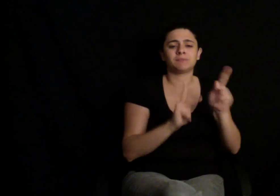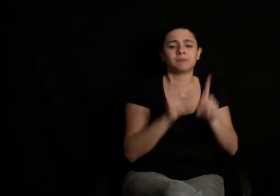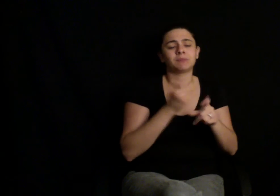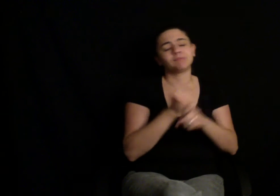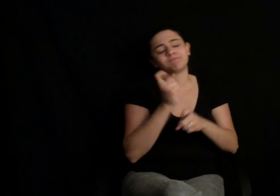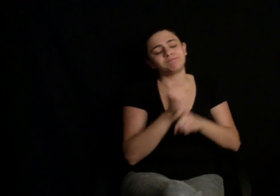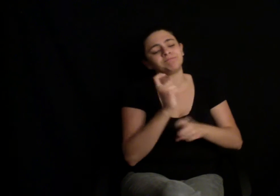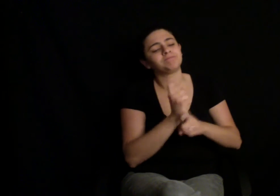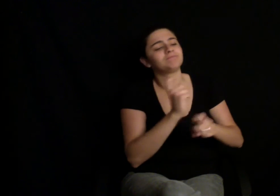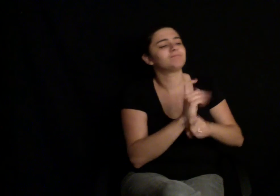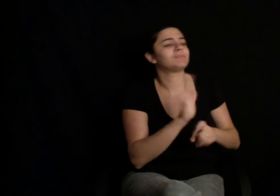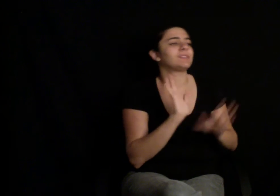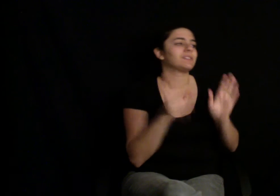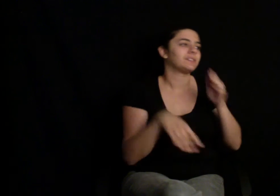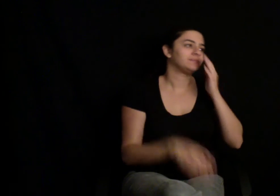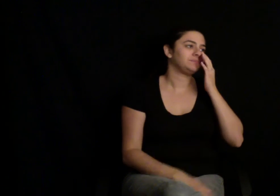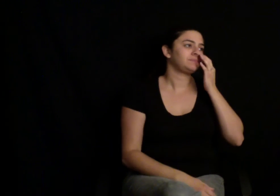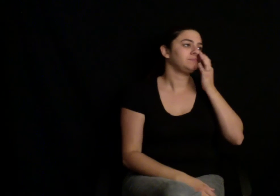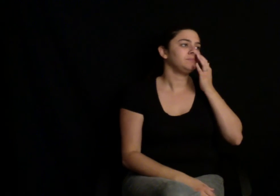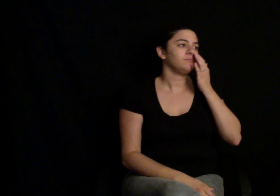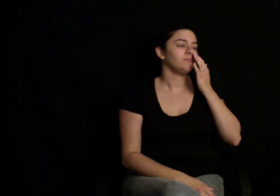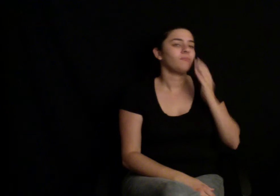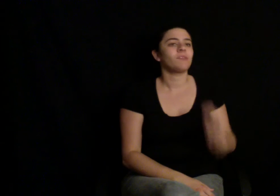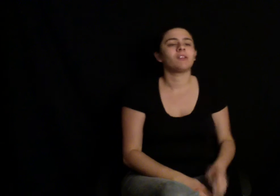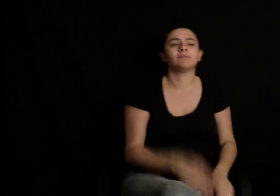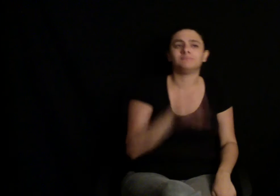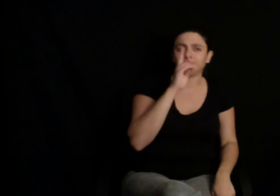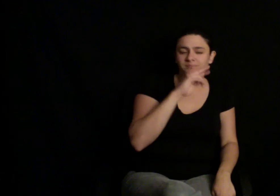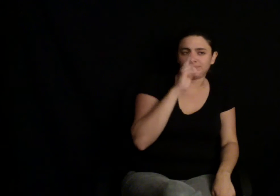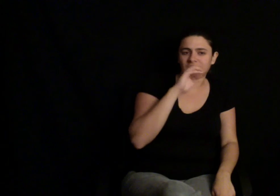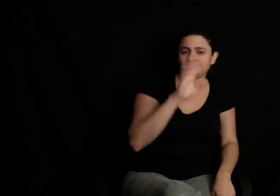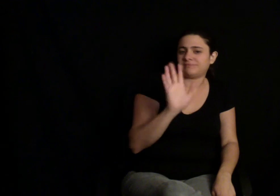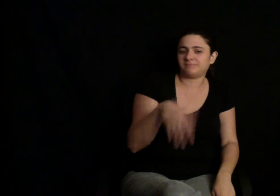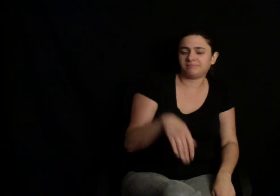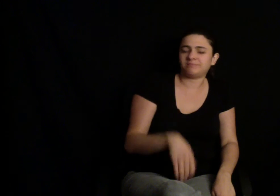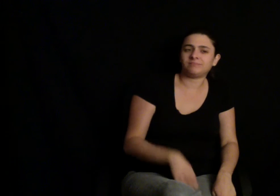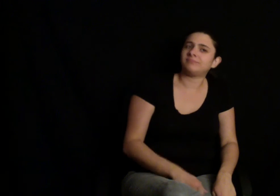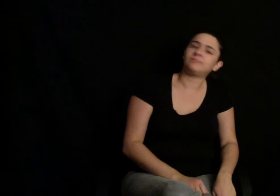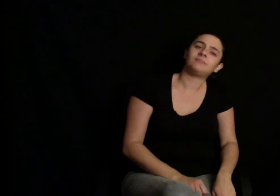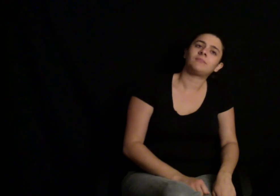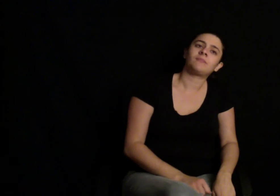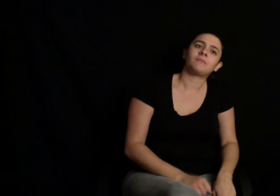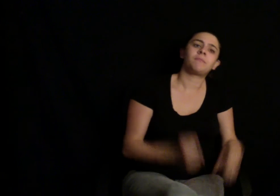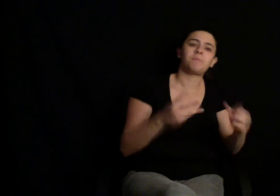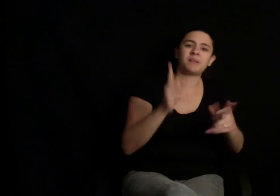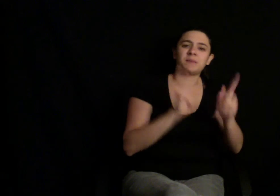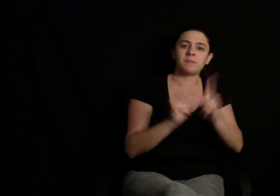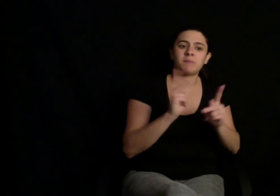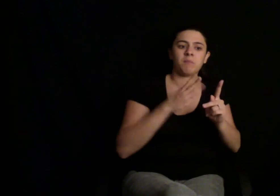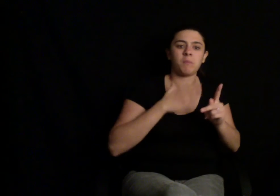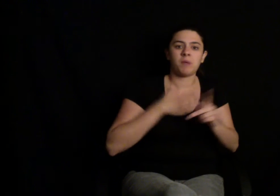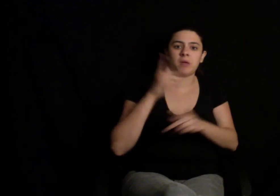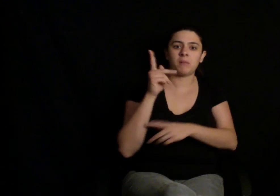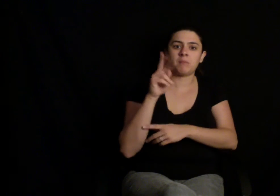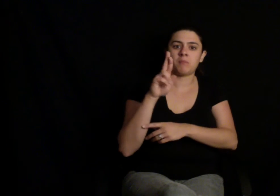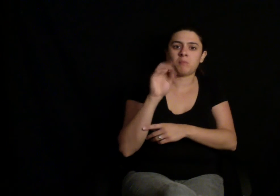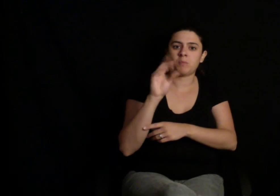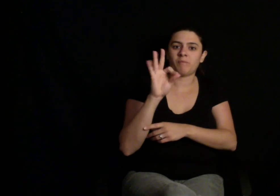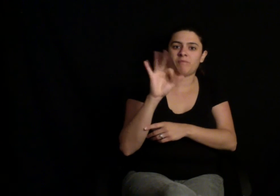rave about how amazing of an actor I was, and they would visit my profile and jokes. There were millions of hits on my IMDb profile, and